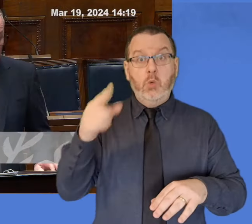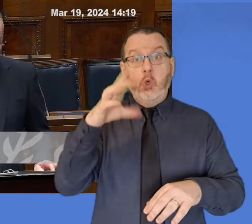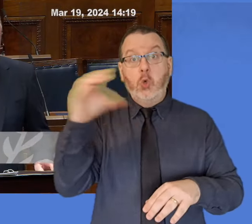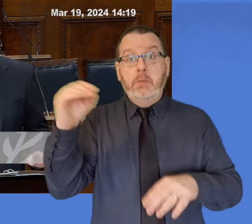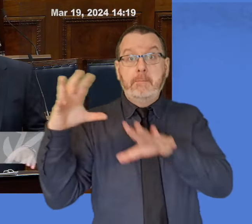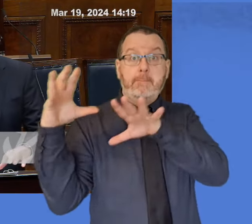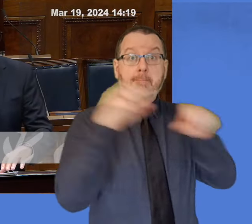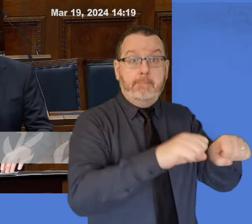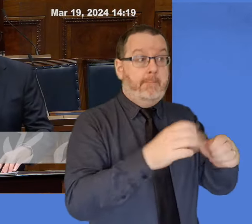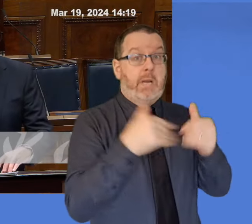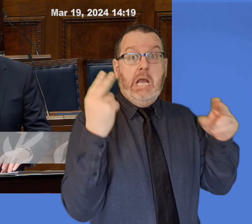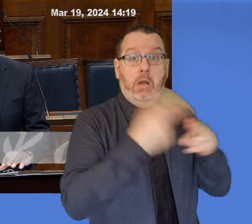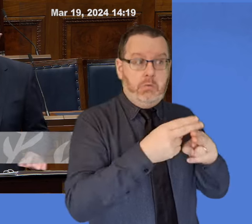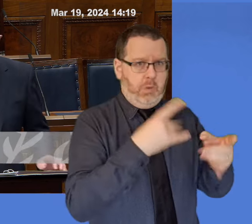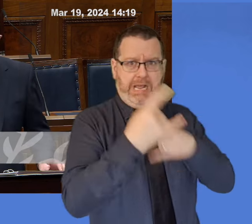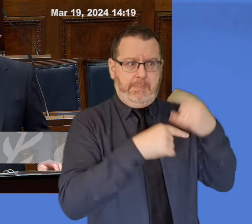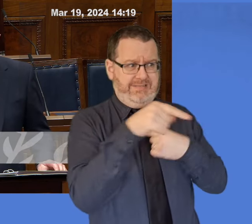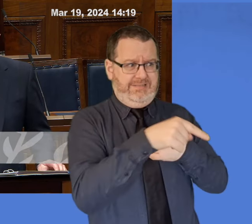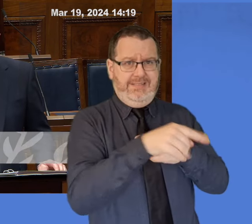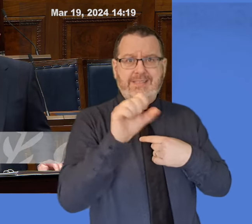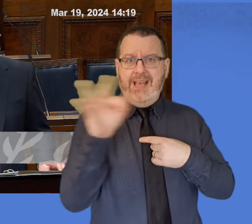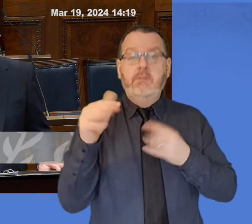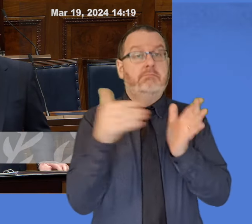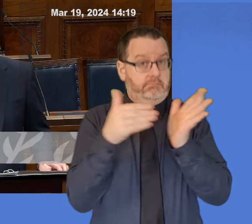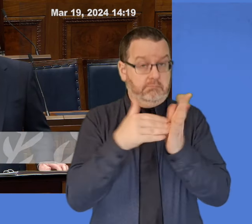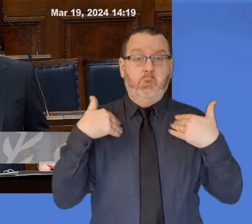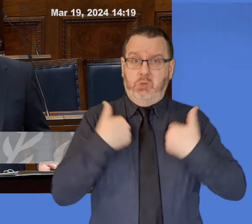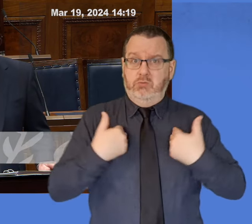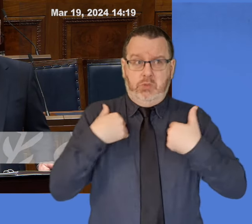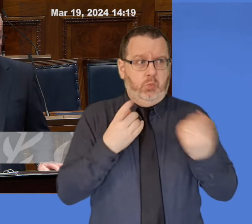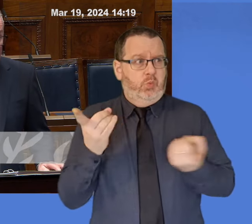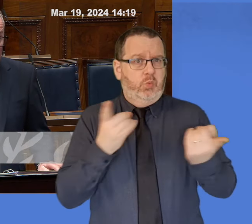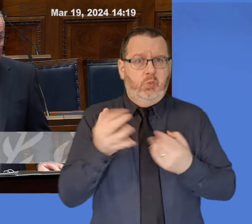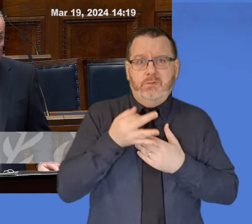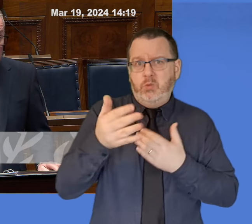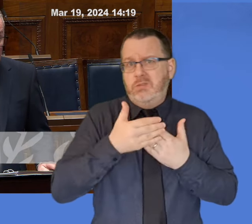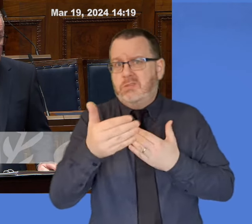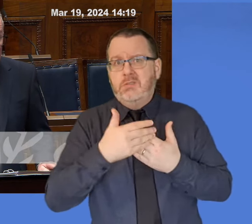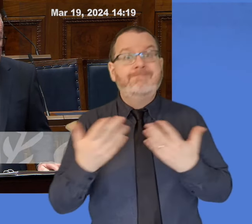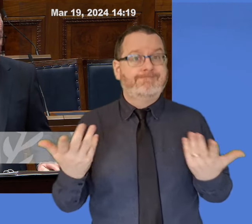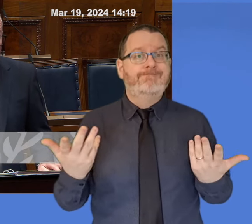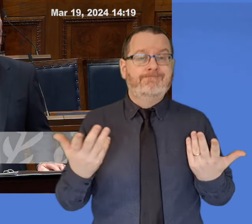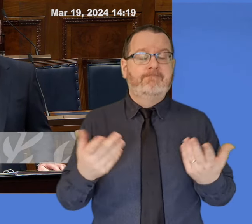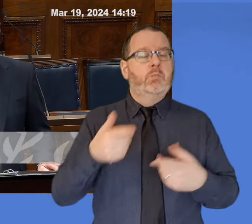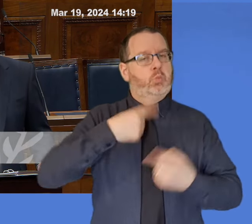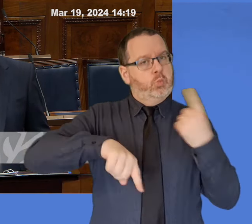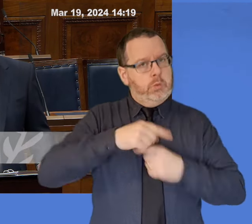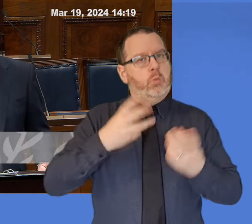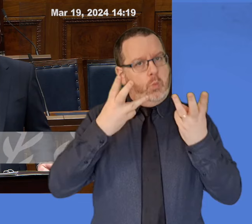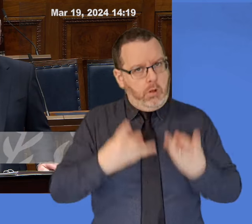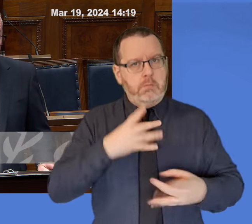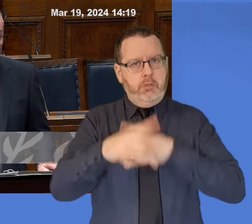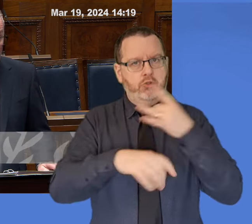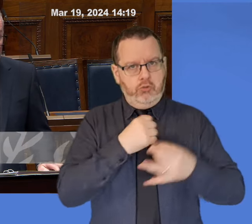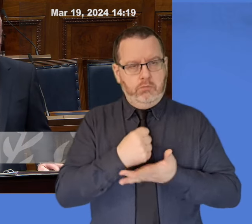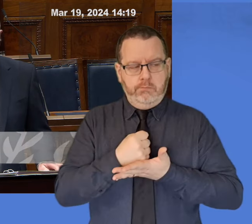are entitled to be concerned about their own future in relation to that. And obviously our intent is to try and ensure the support for